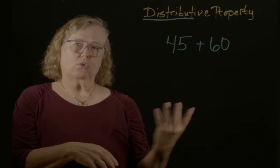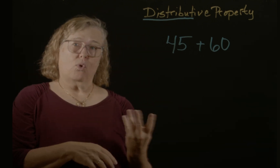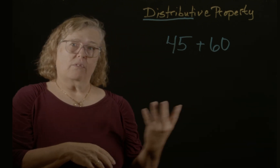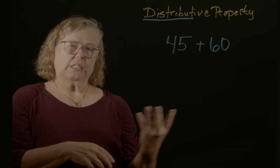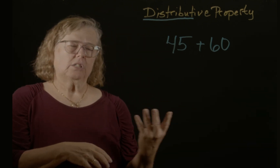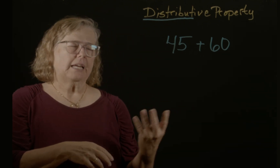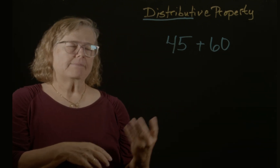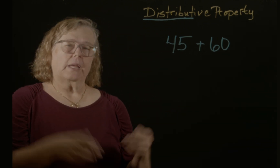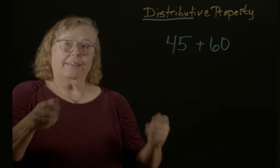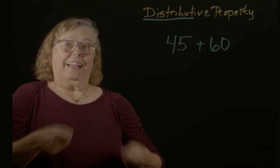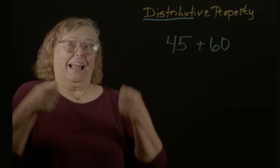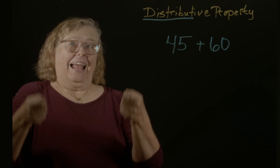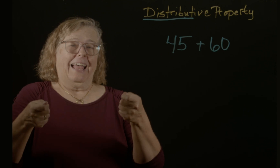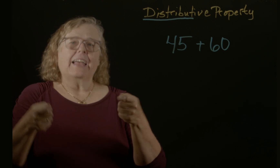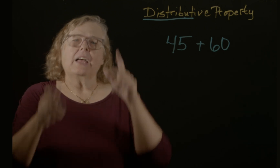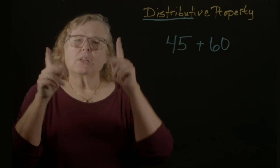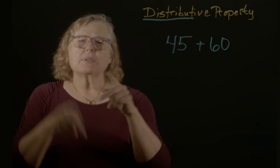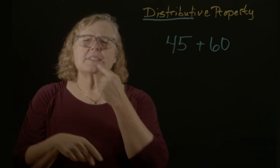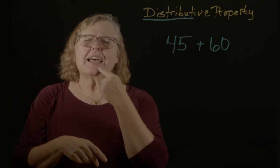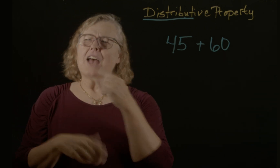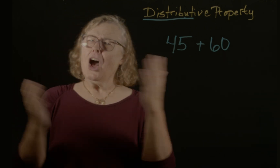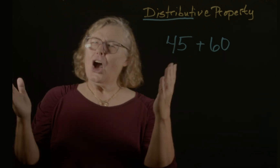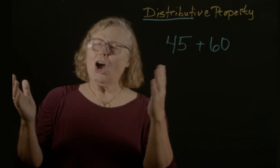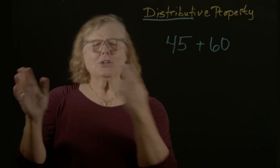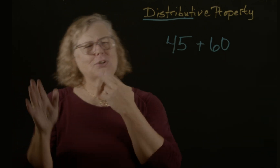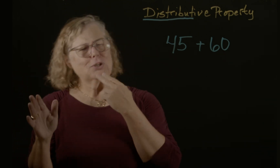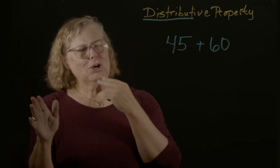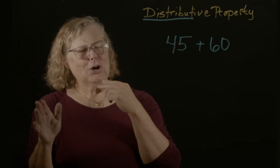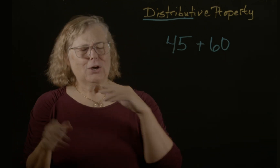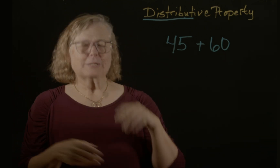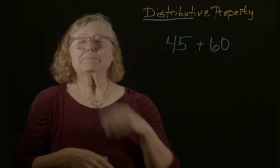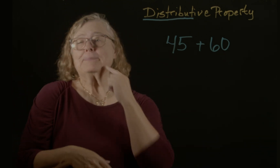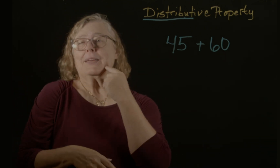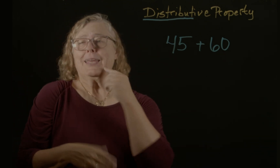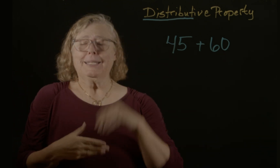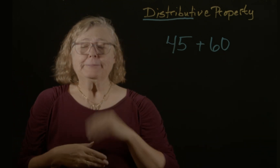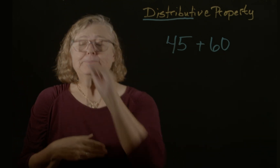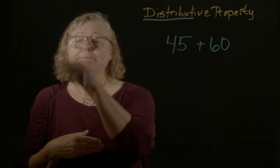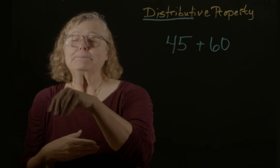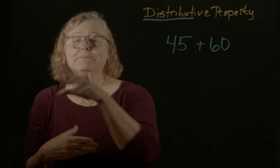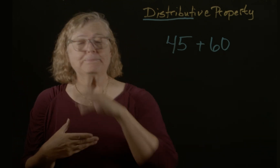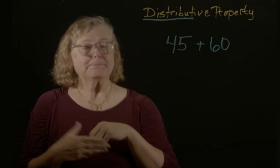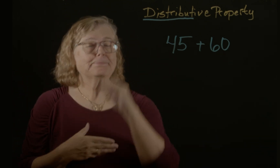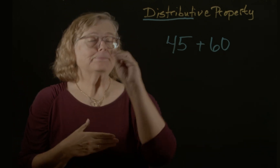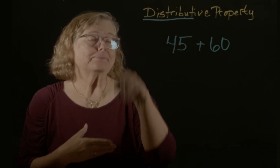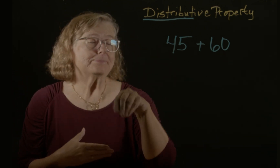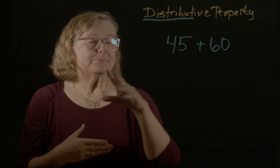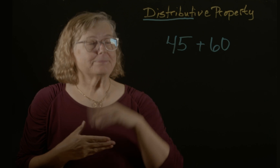out your bag, and you've got some friends with you. So there's the four of you, and everyone's holding out the bag, and the person says, "Oh, you guys look so cute. Here's